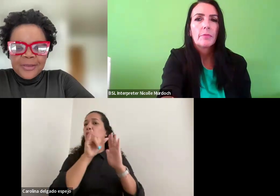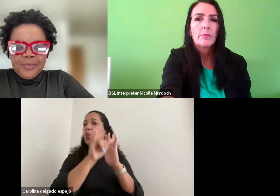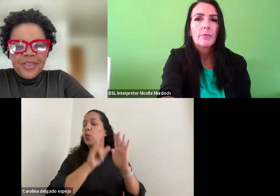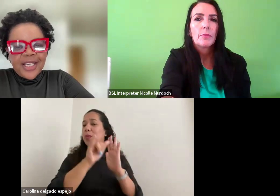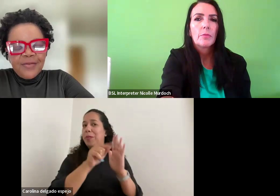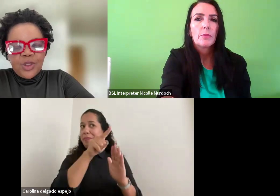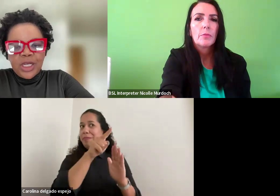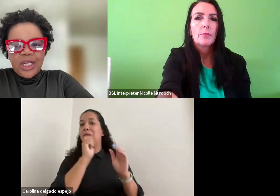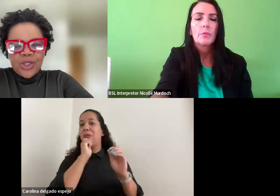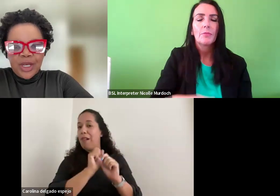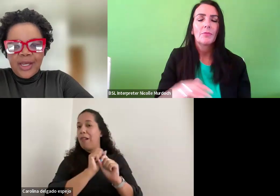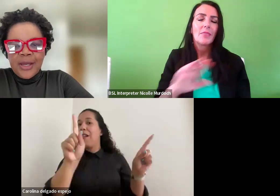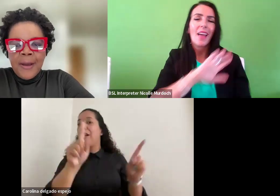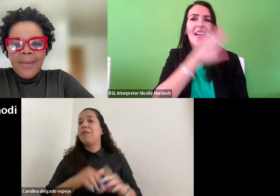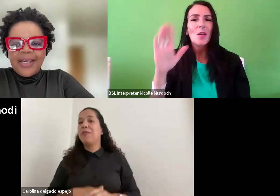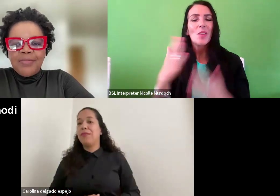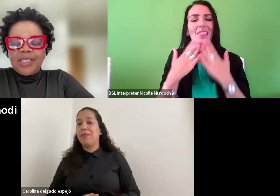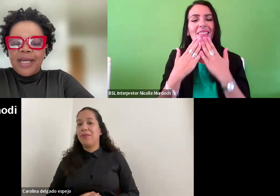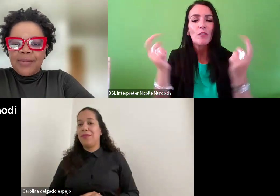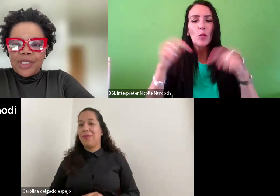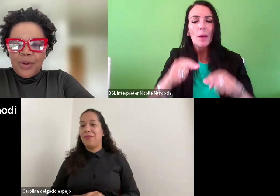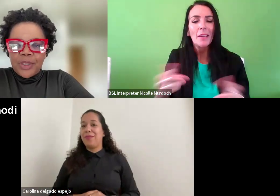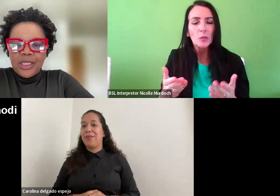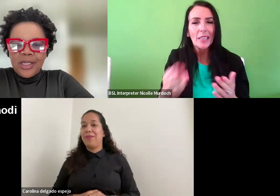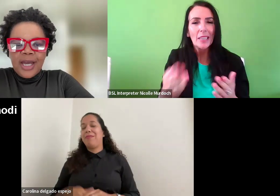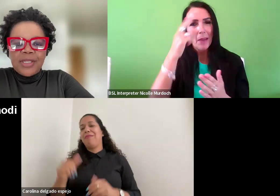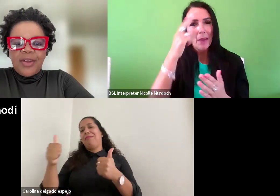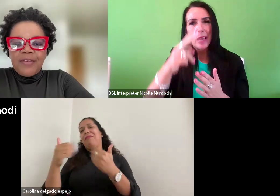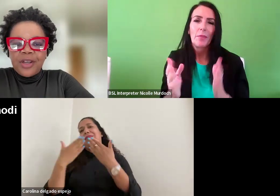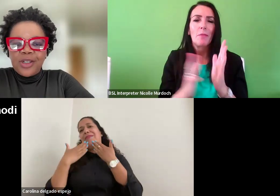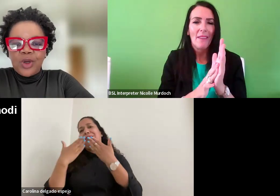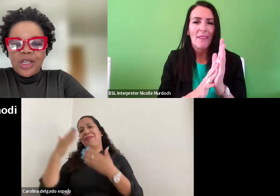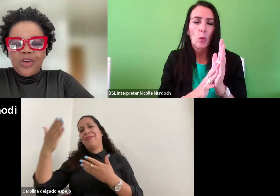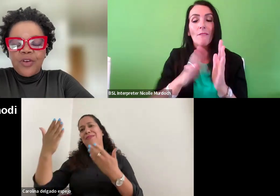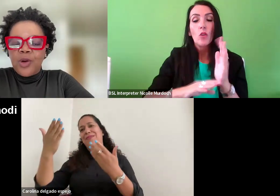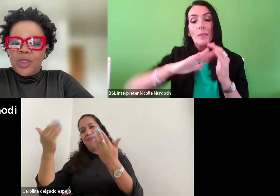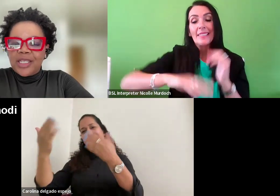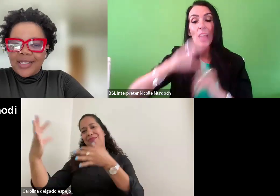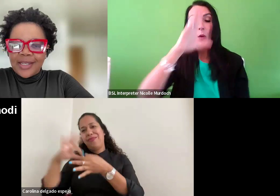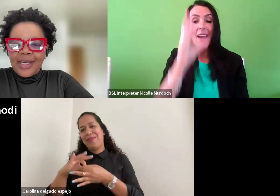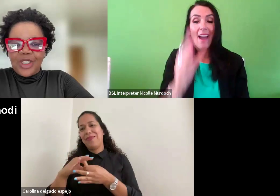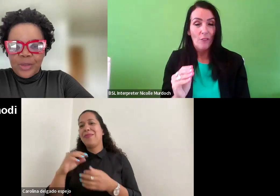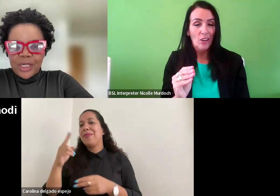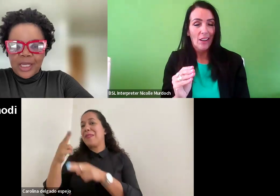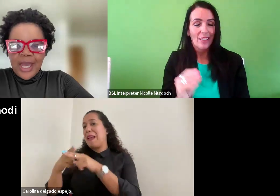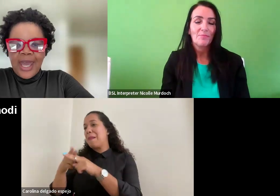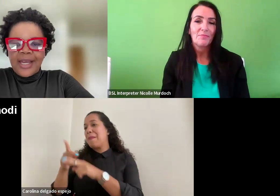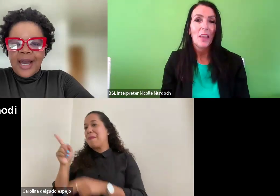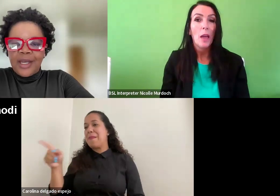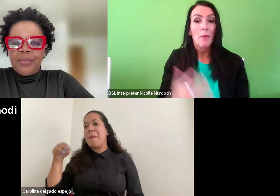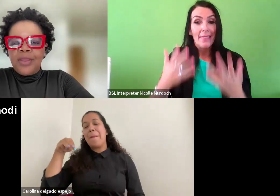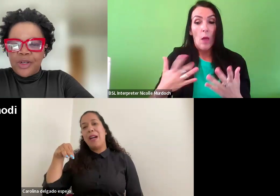Hello, everyone. Thanks for joining us today. My name is Malebo Sipodi. I'm a South African joining you from Lower Saxony in